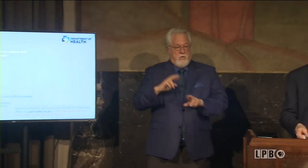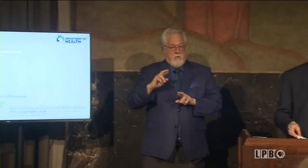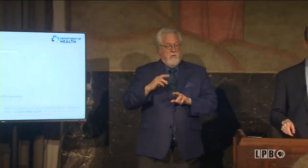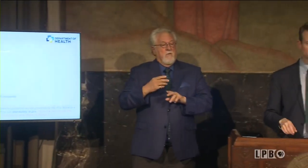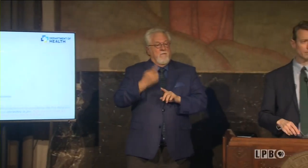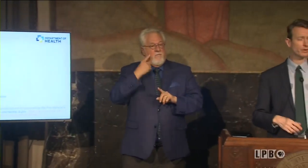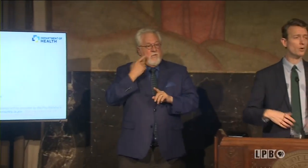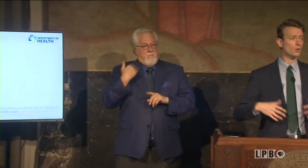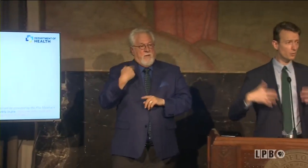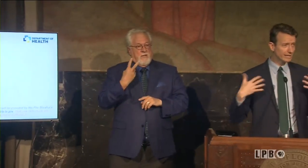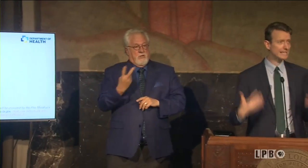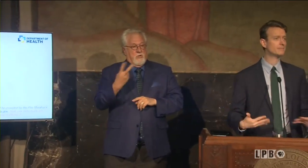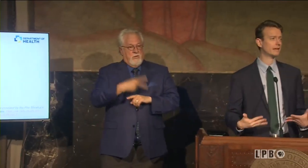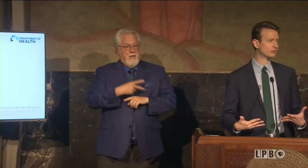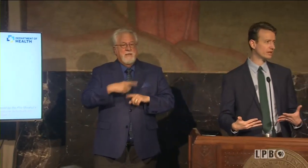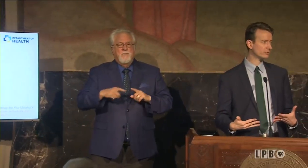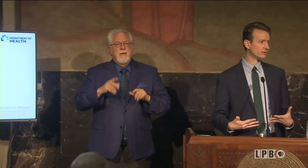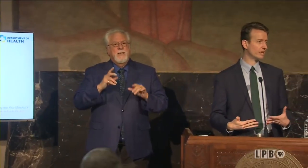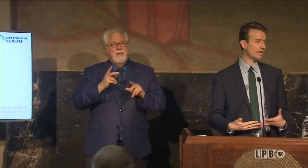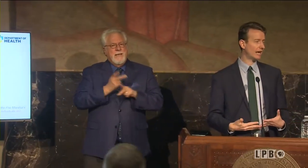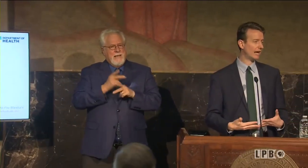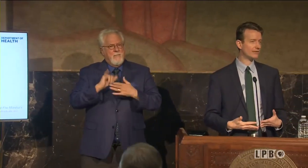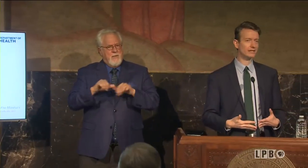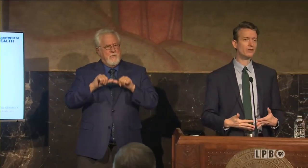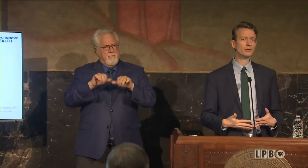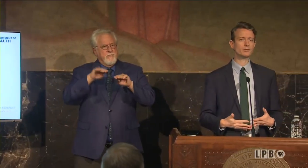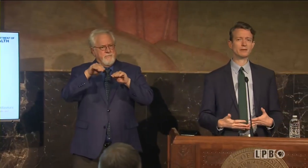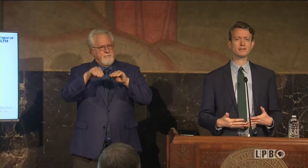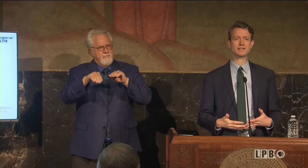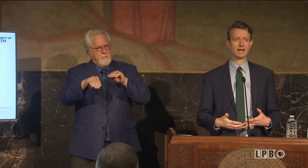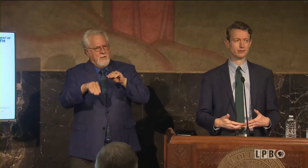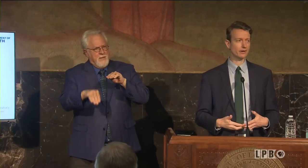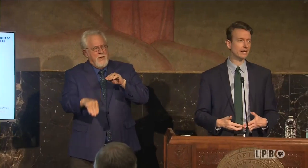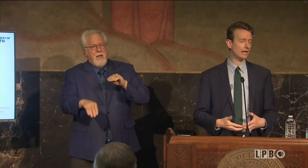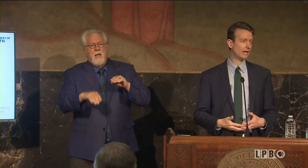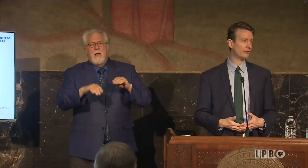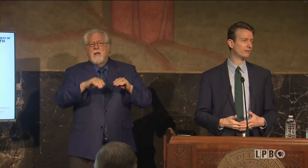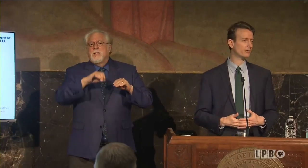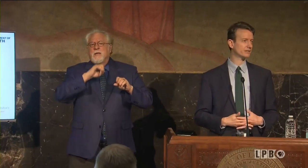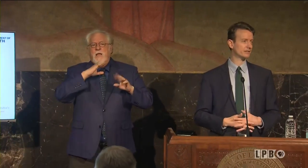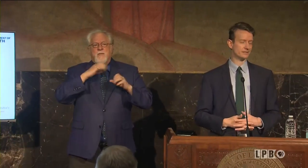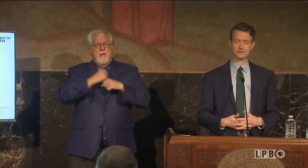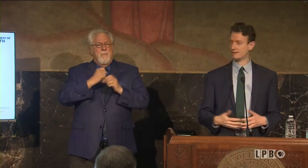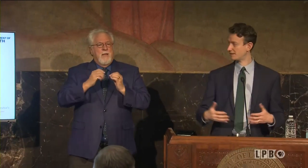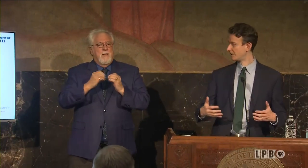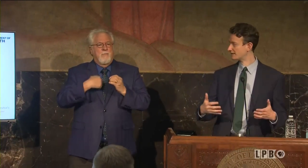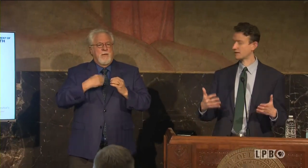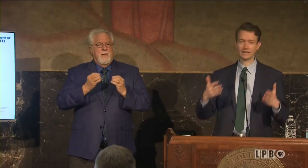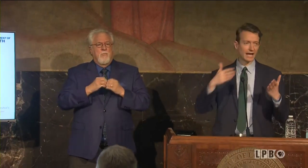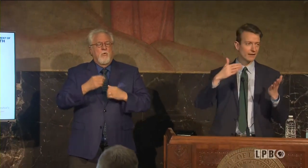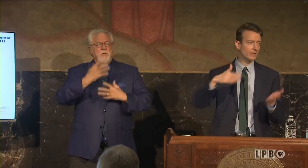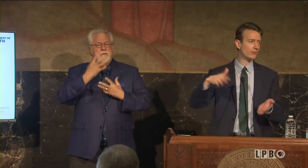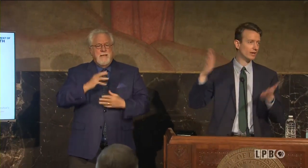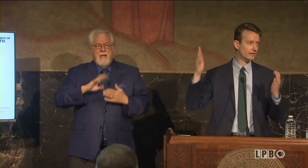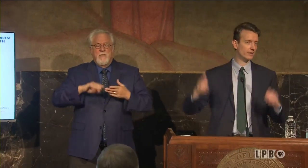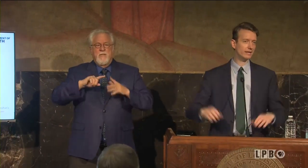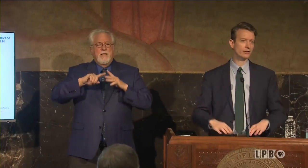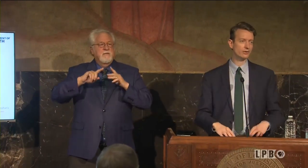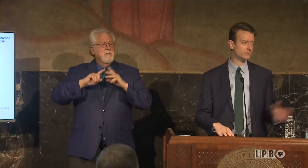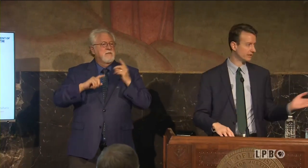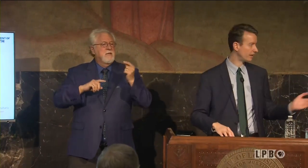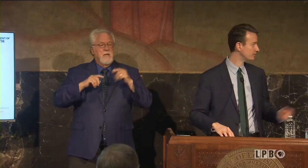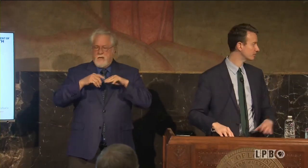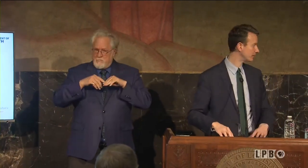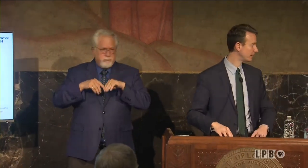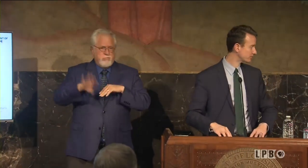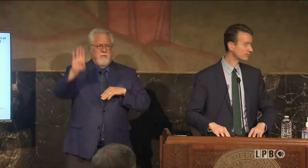days. But we want to keep that trajectory. I think nothing would make me sadder than for us to suddenly have that rate